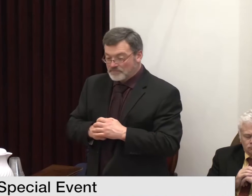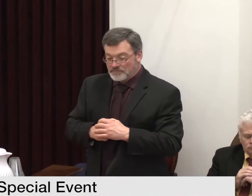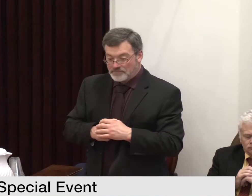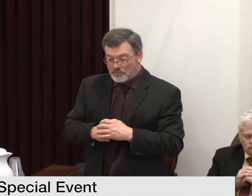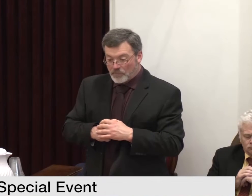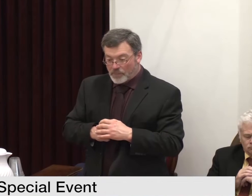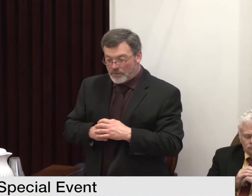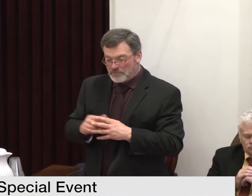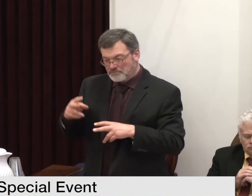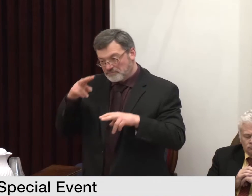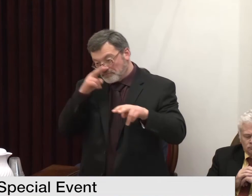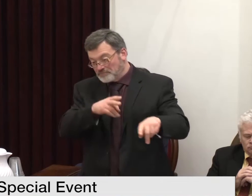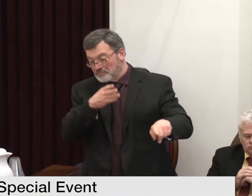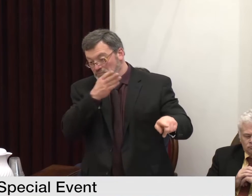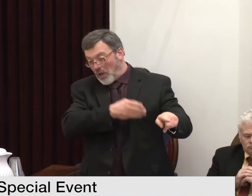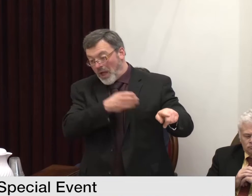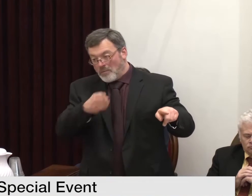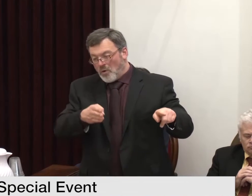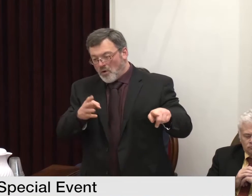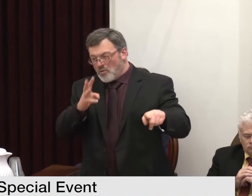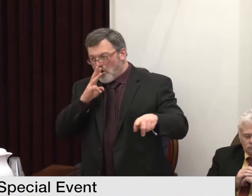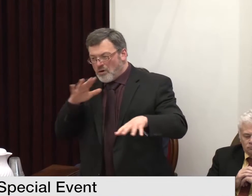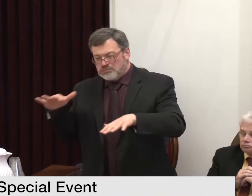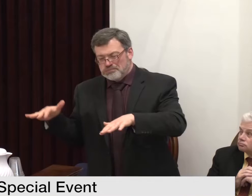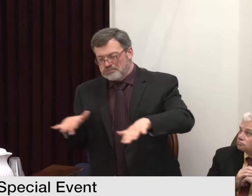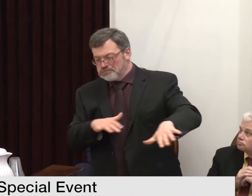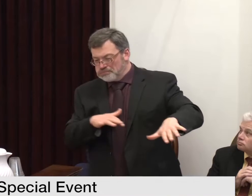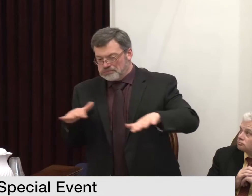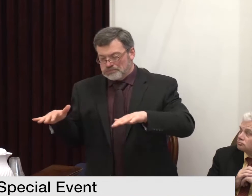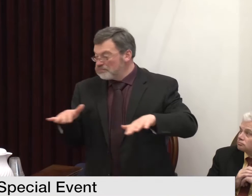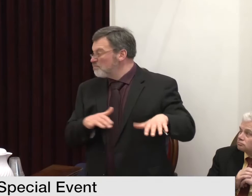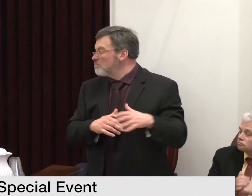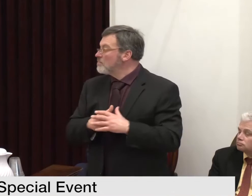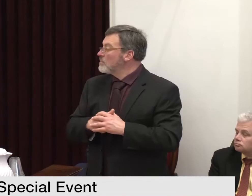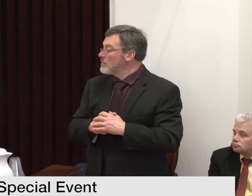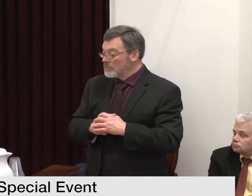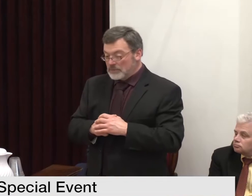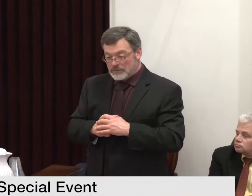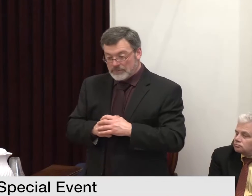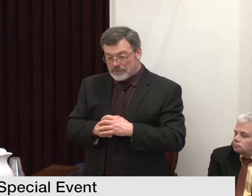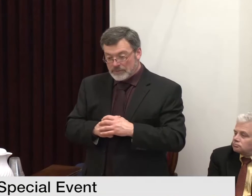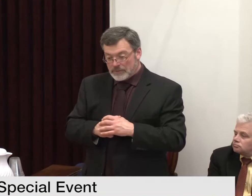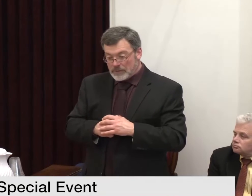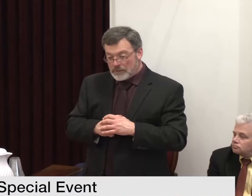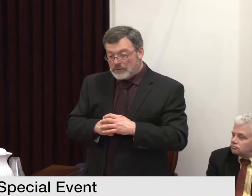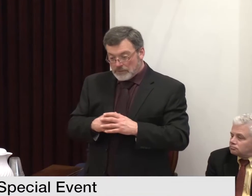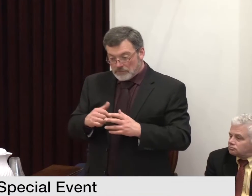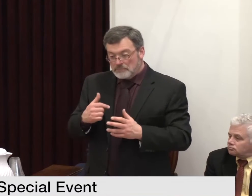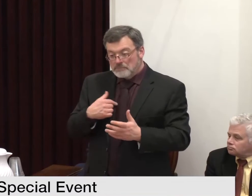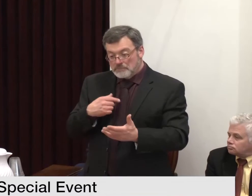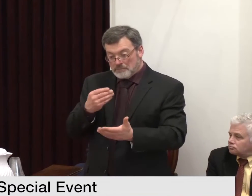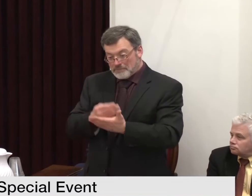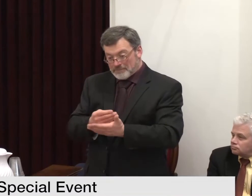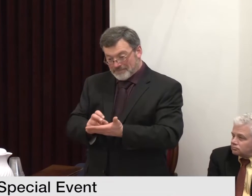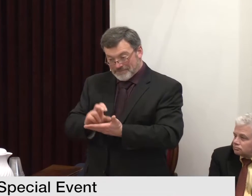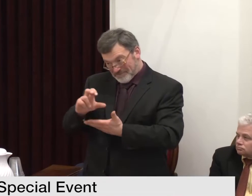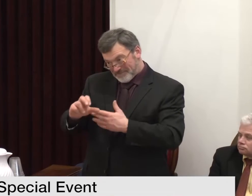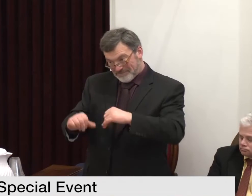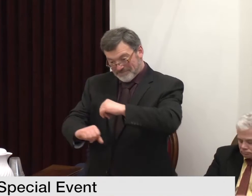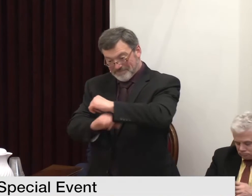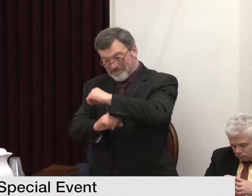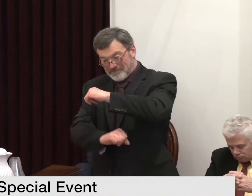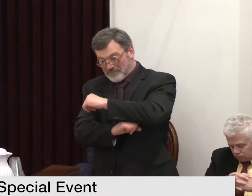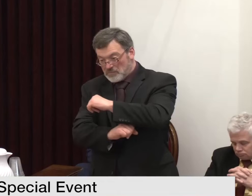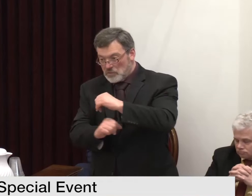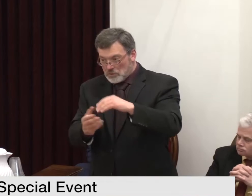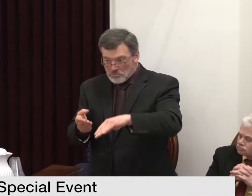and Water Street in Northfield. And it'll fund infrastructure upgrades like the overflow culvert in